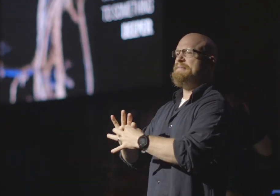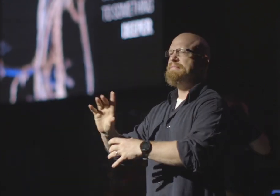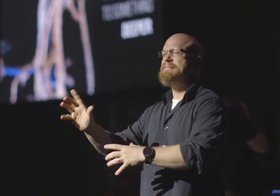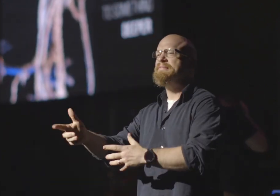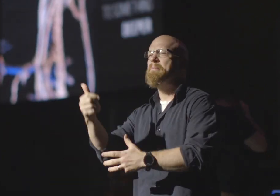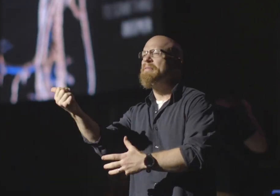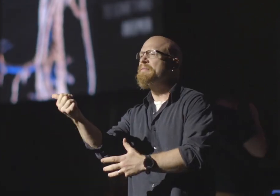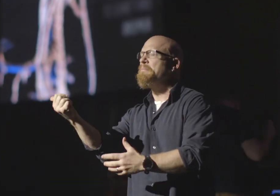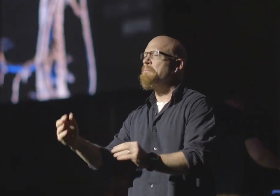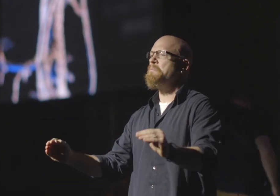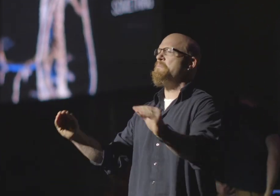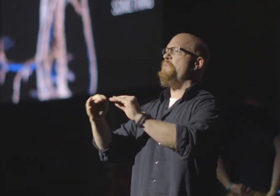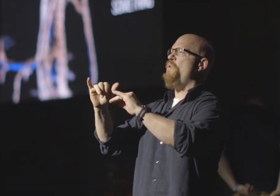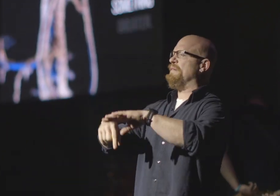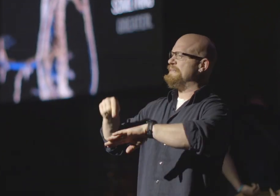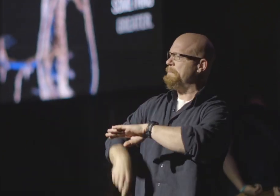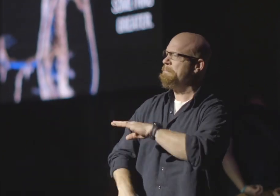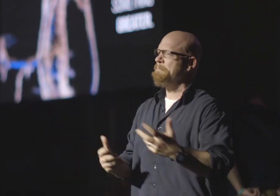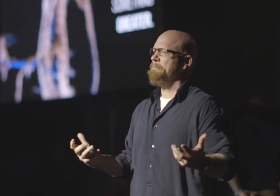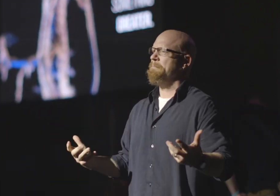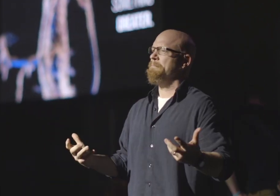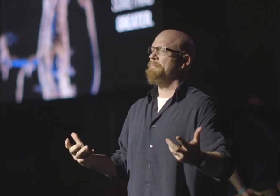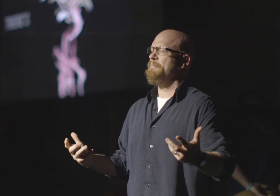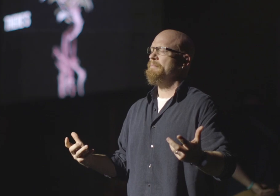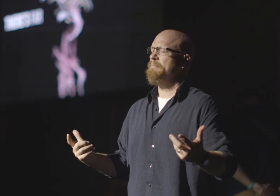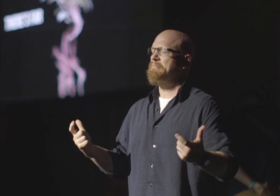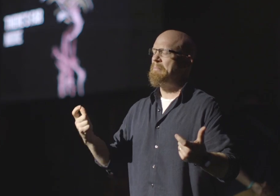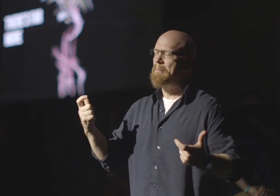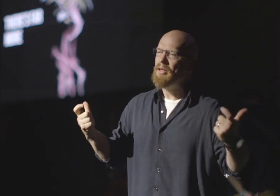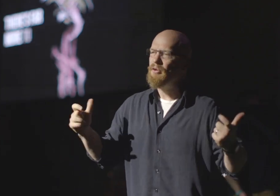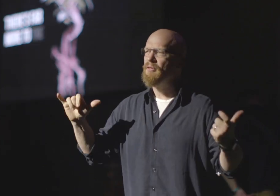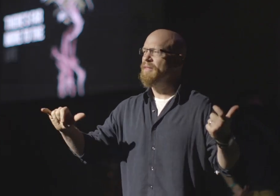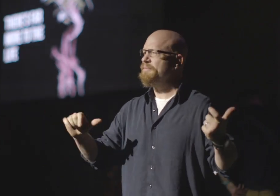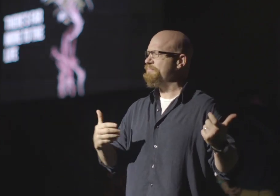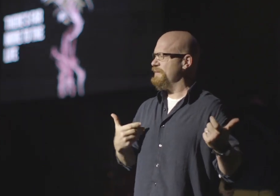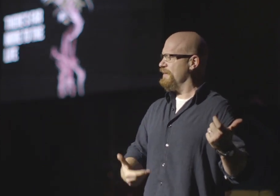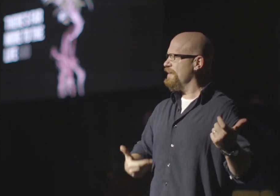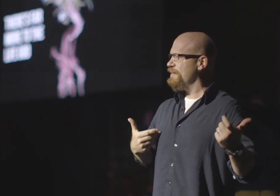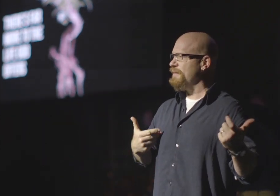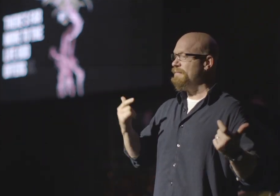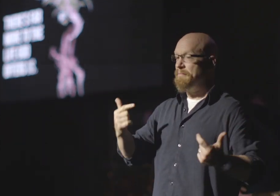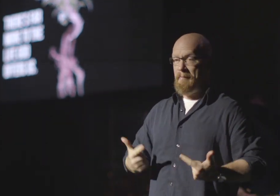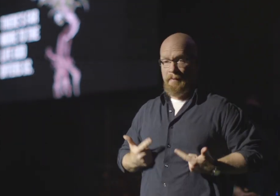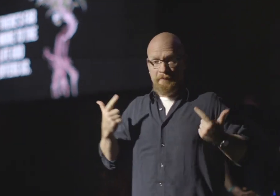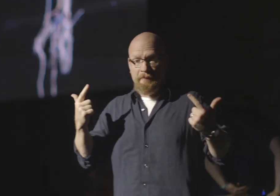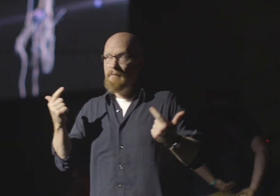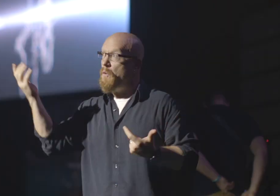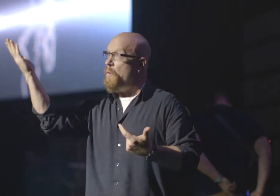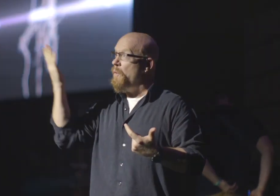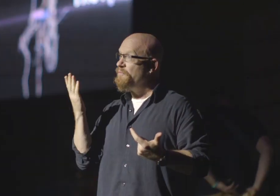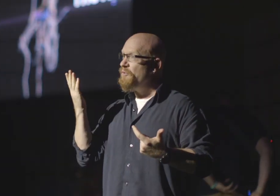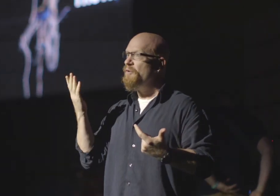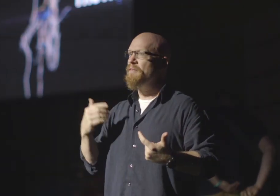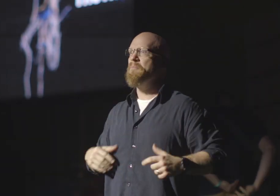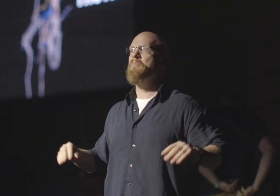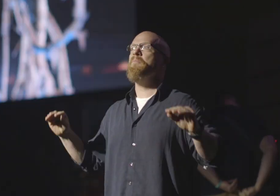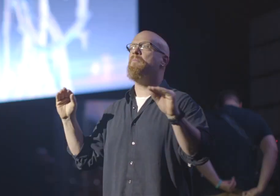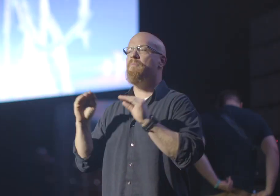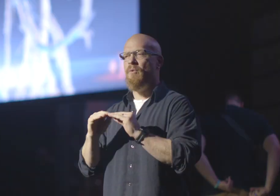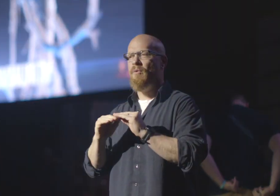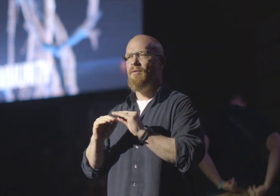something deeper. Something greater. There's far more to the life God offers us.